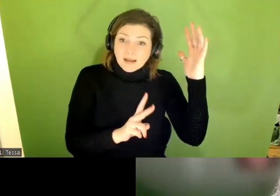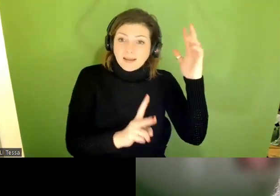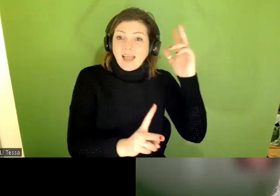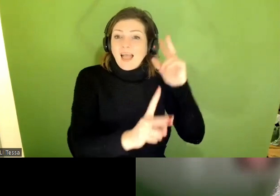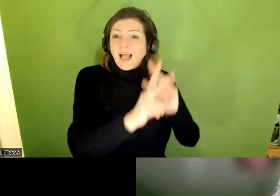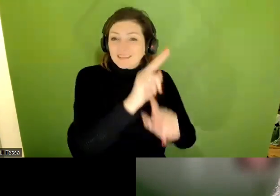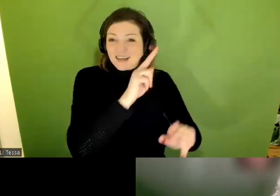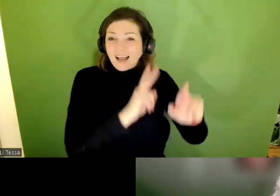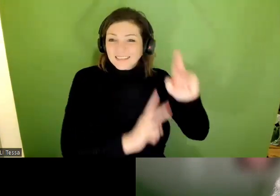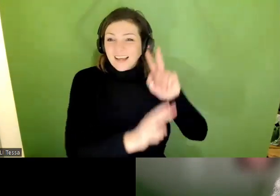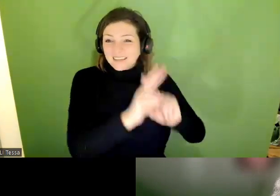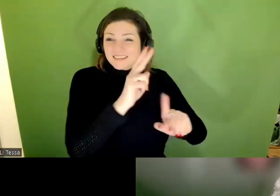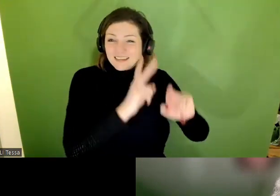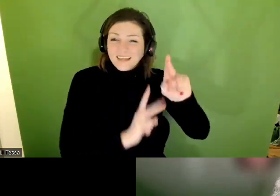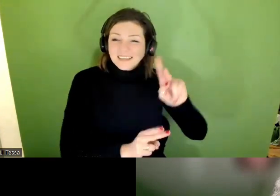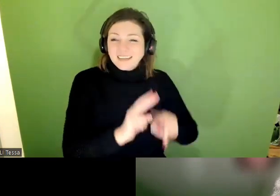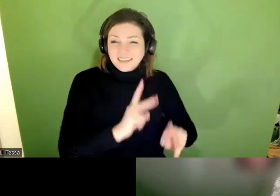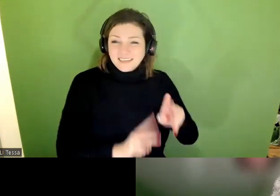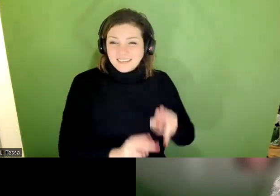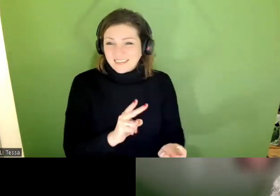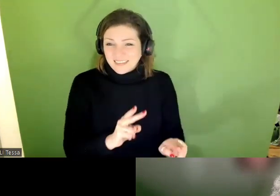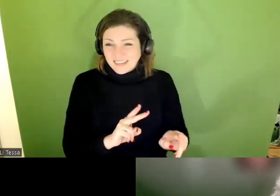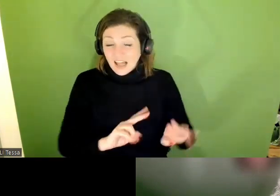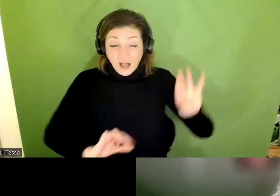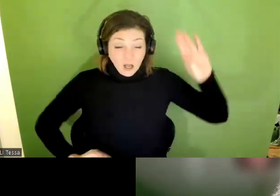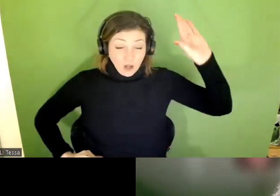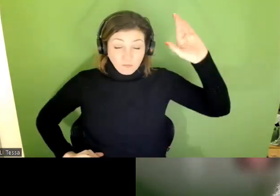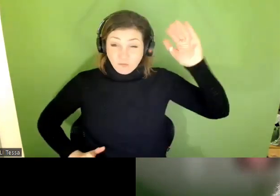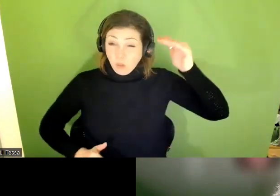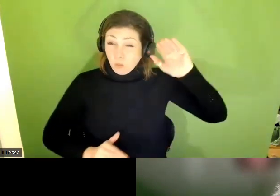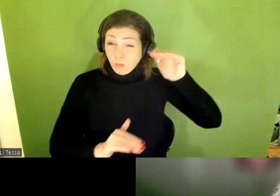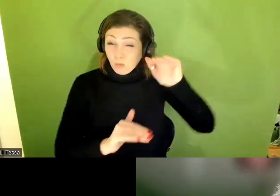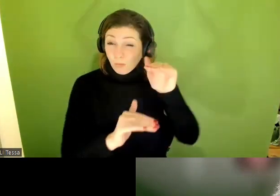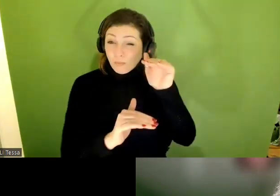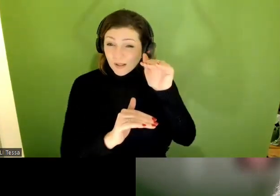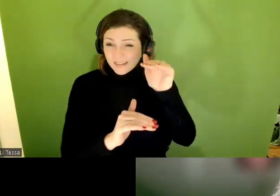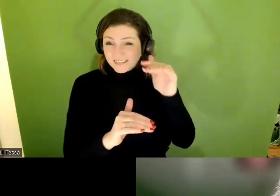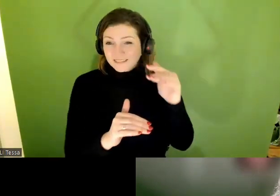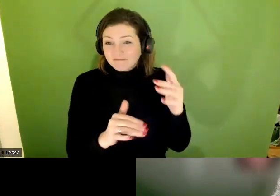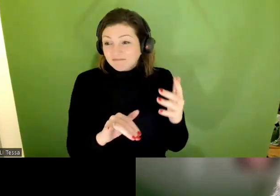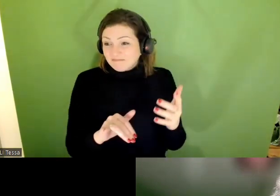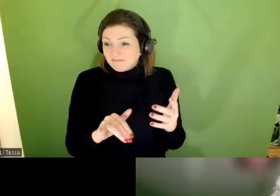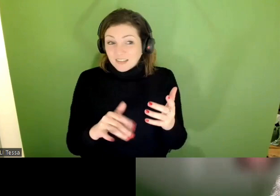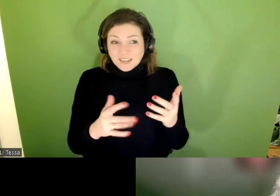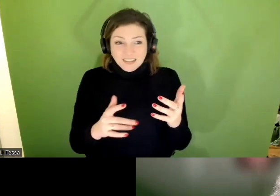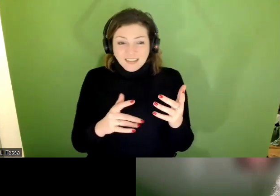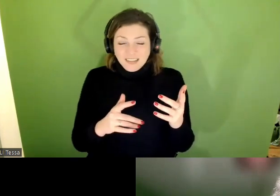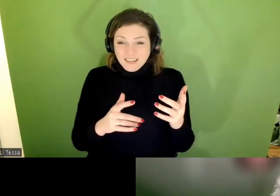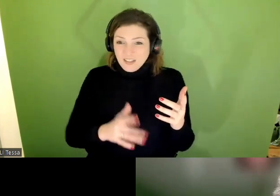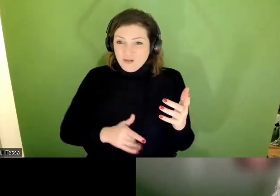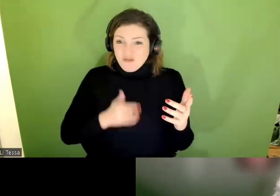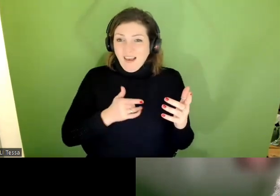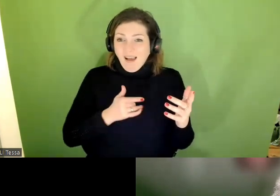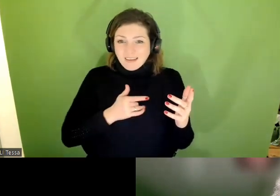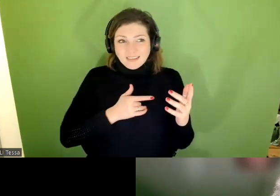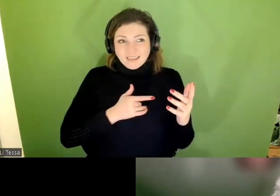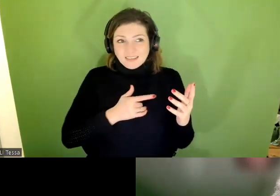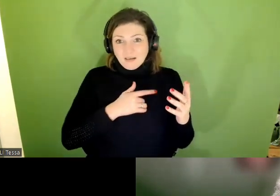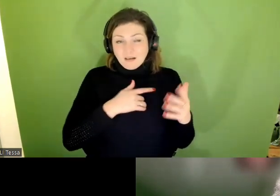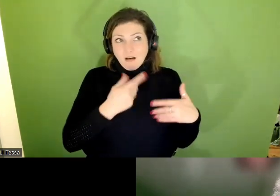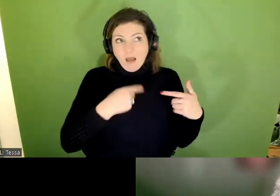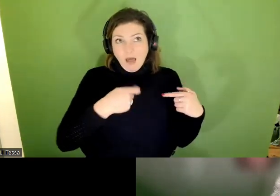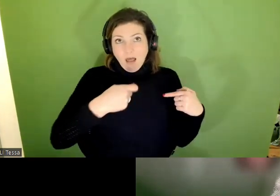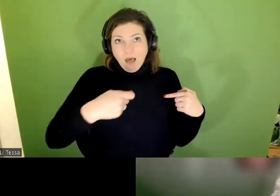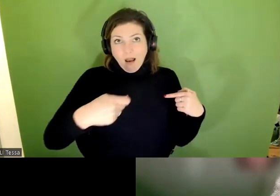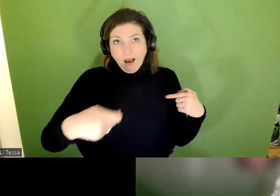cut half a scene because actually it was all just kind of working up to the bit where they actually start doing something and get there, or even within the